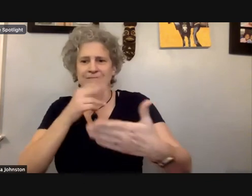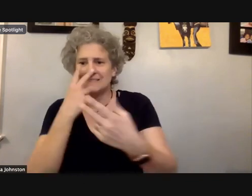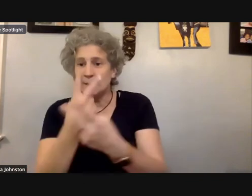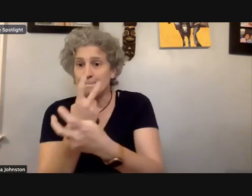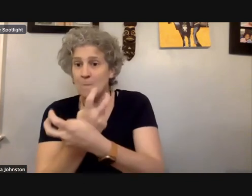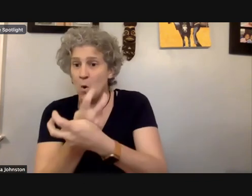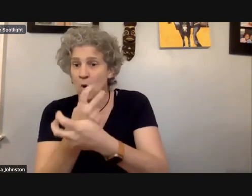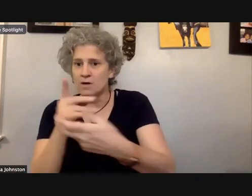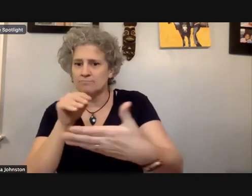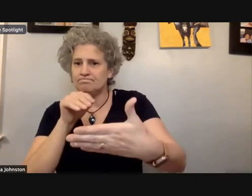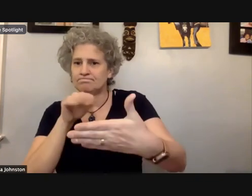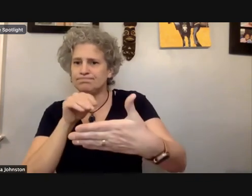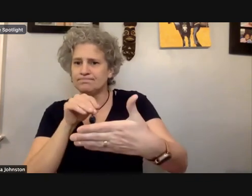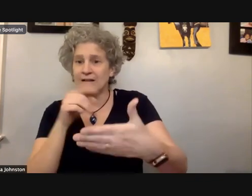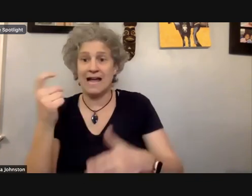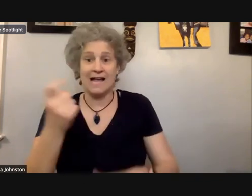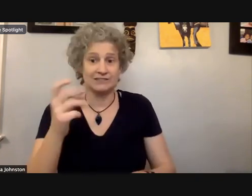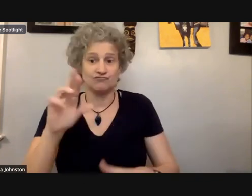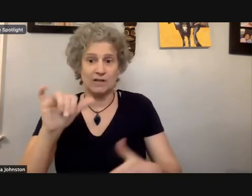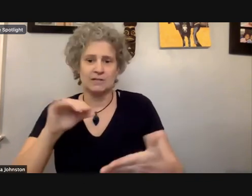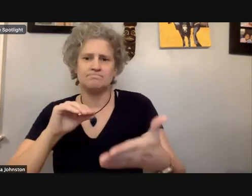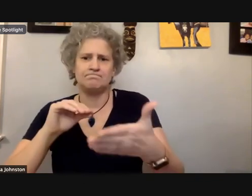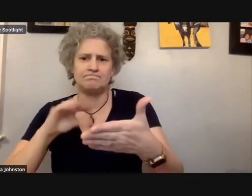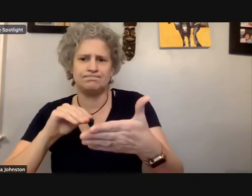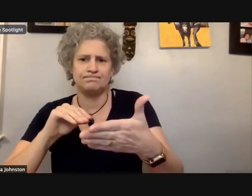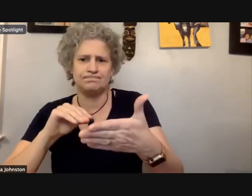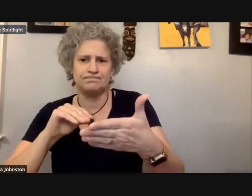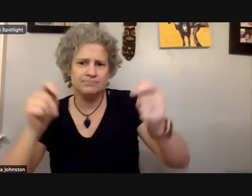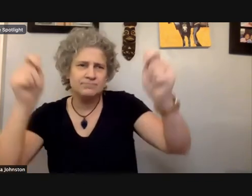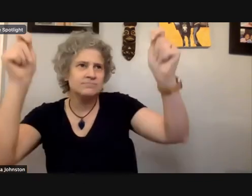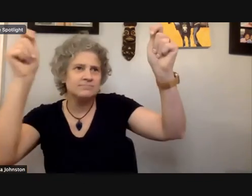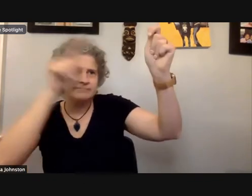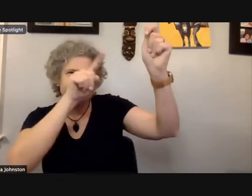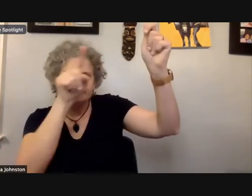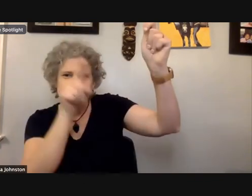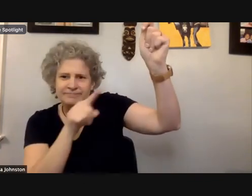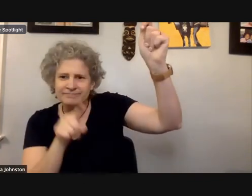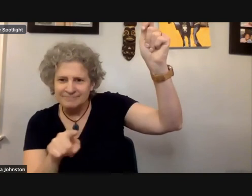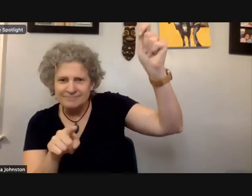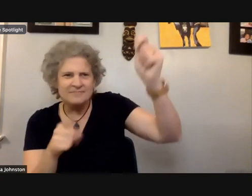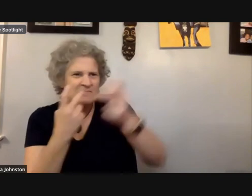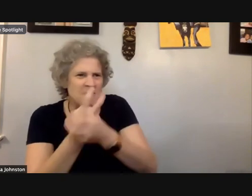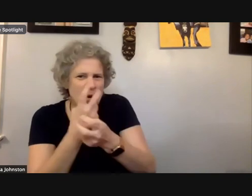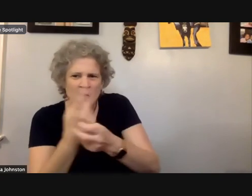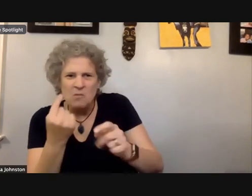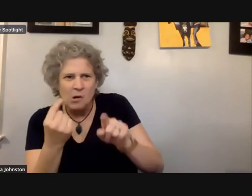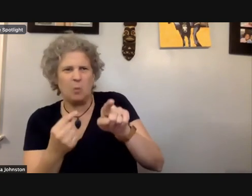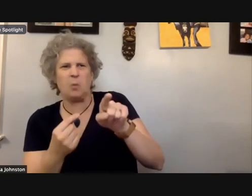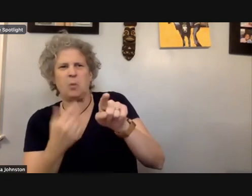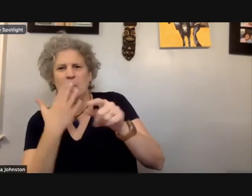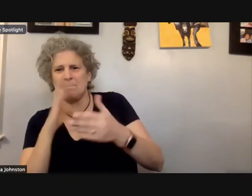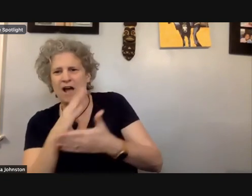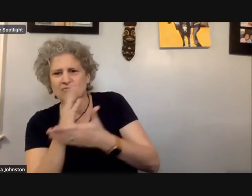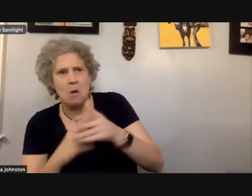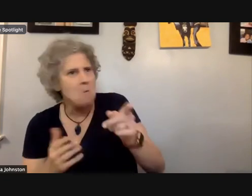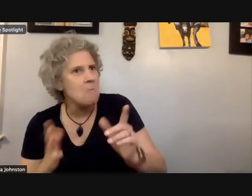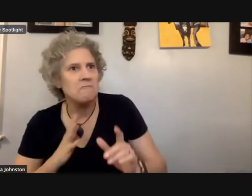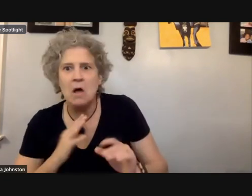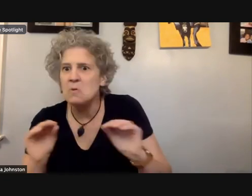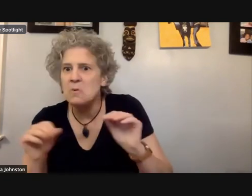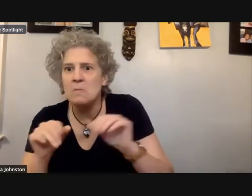And that's basically taking a picture of the body to see the bones inside. That's how you would describe that. And then, of course, you've got doctors